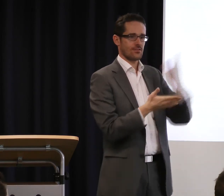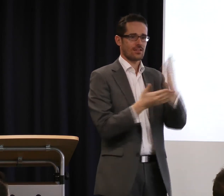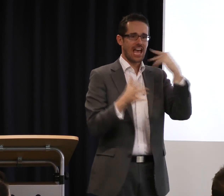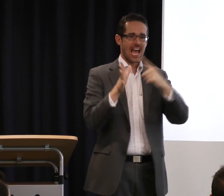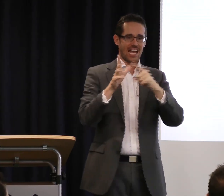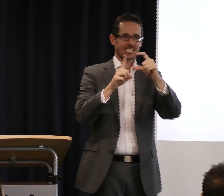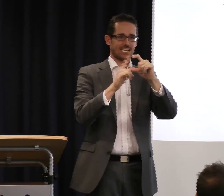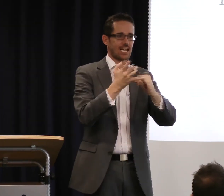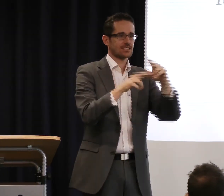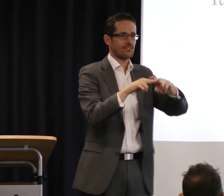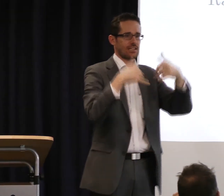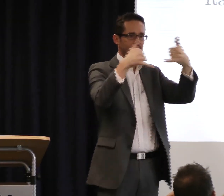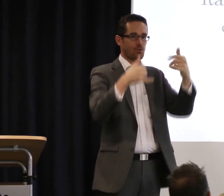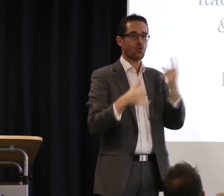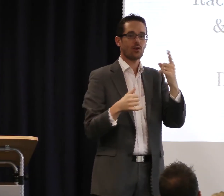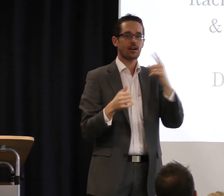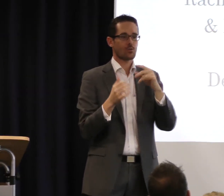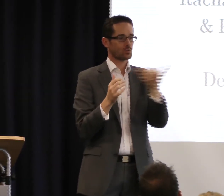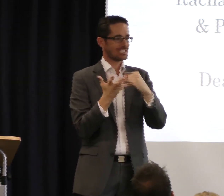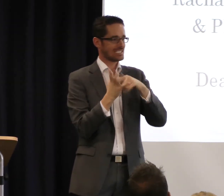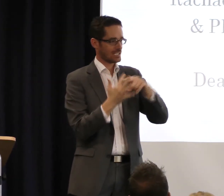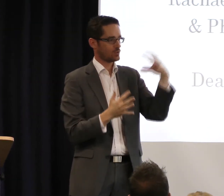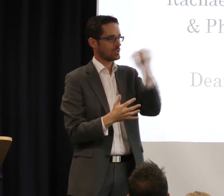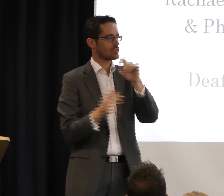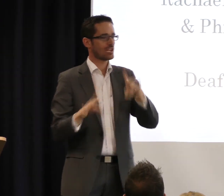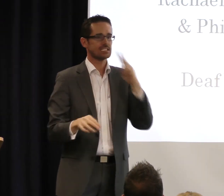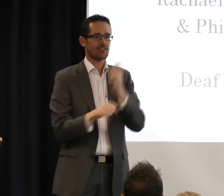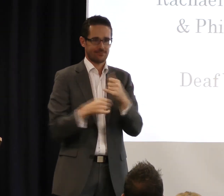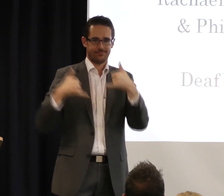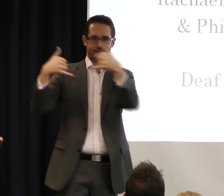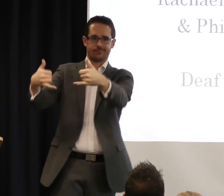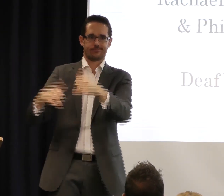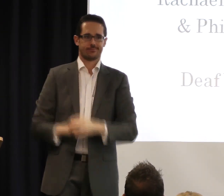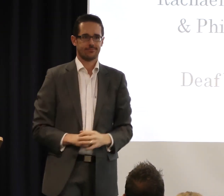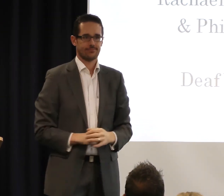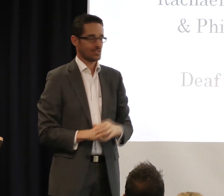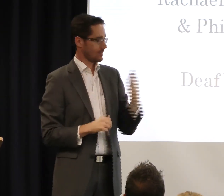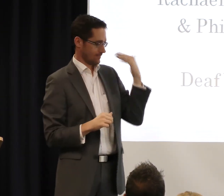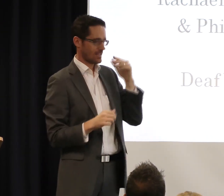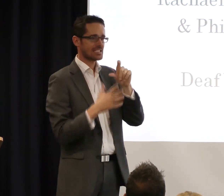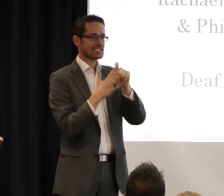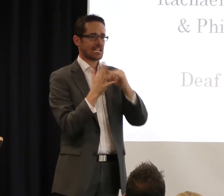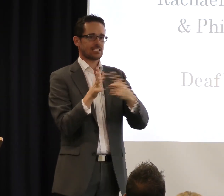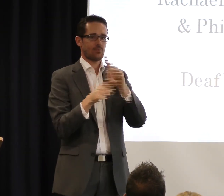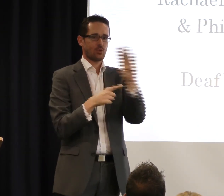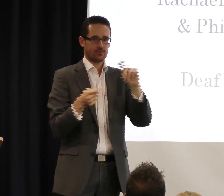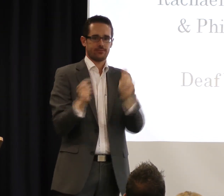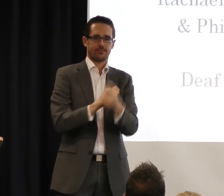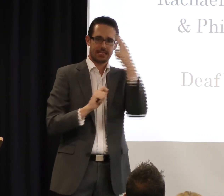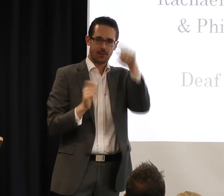that white bench. That was known as the ADSF Cup, the Australian Deaf Sports Federation Cup. And recently, the